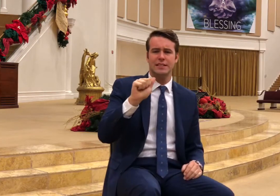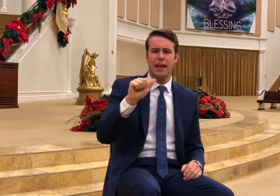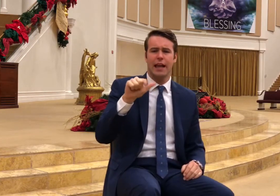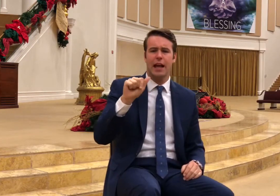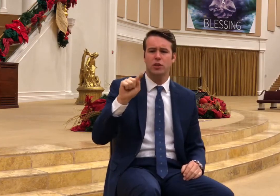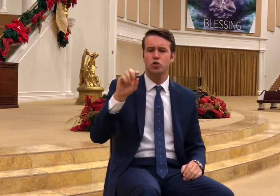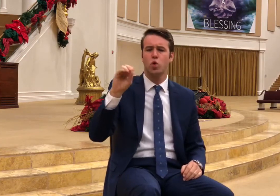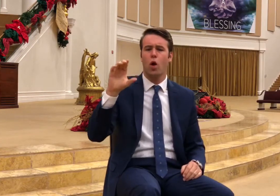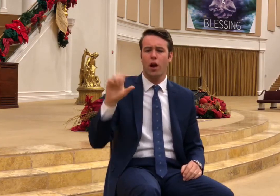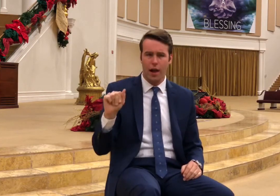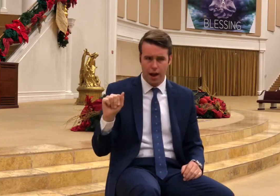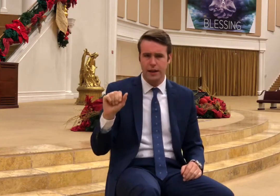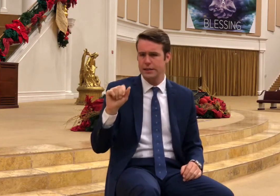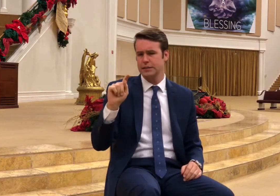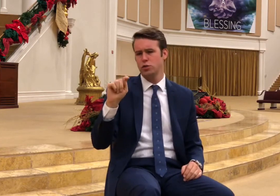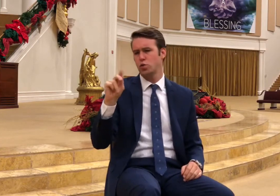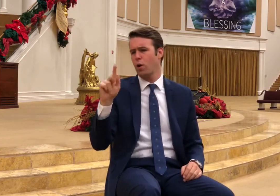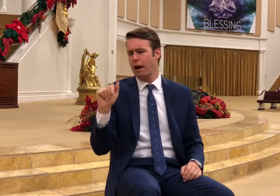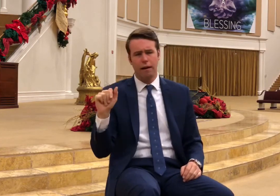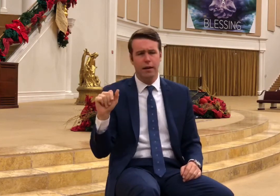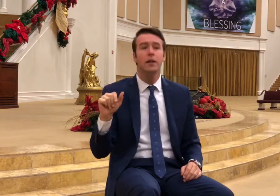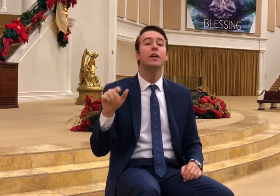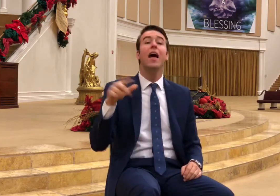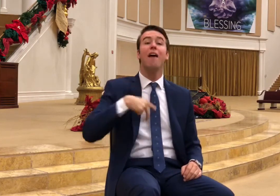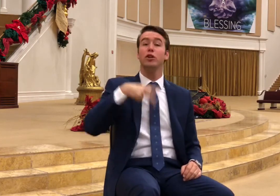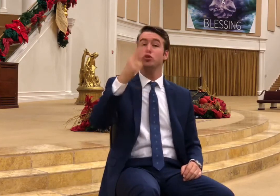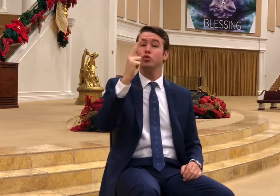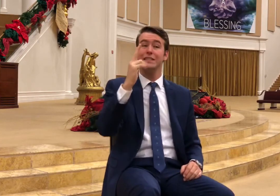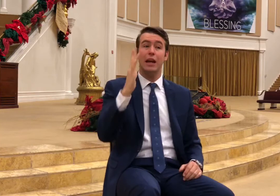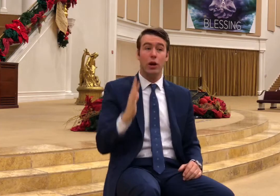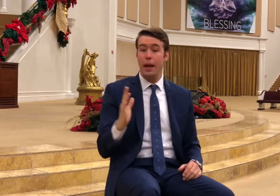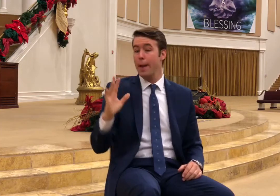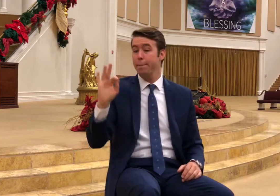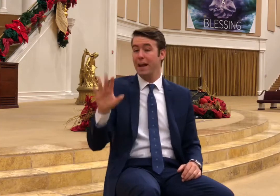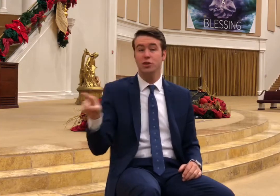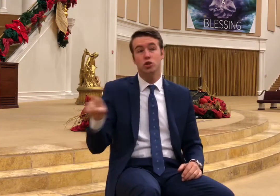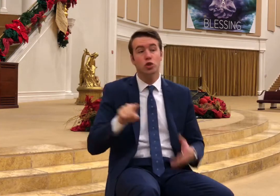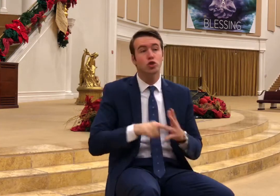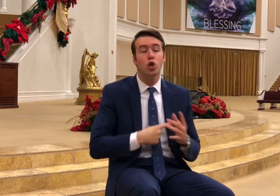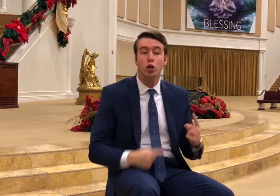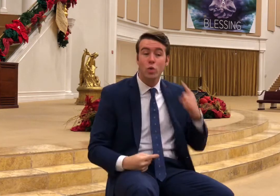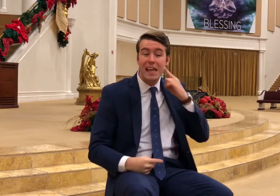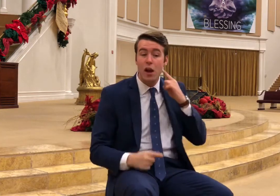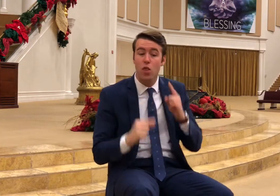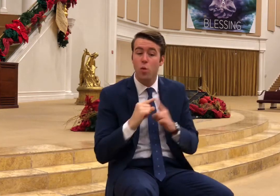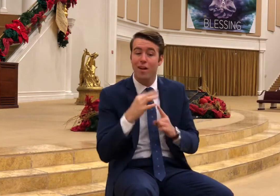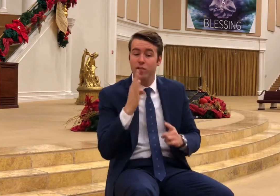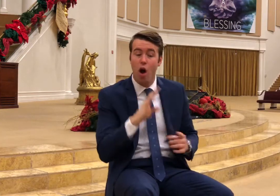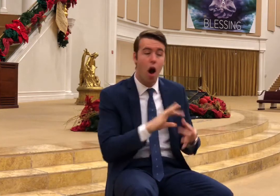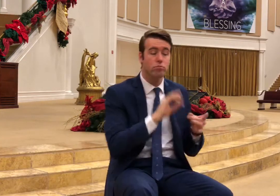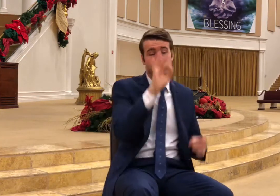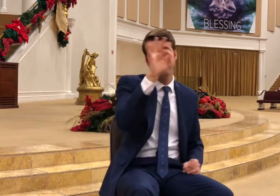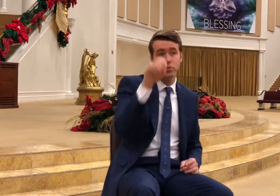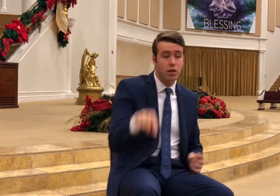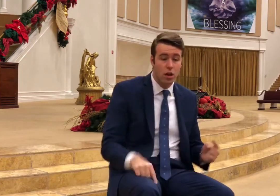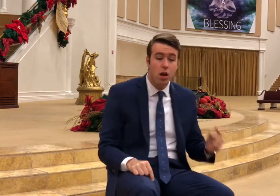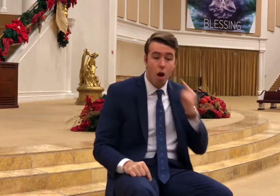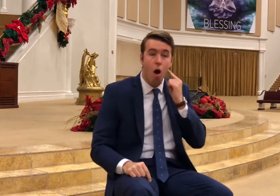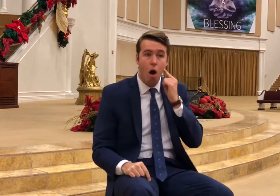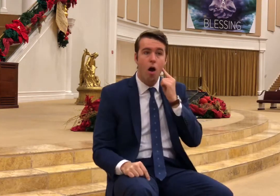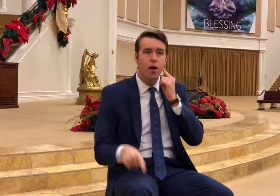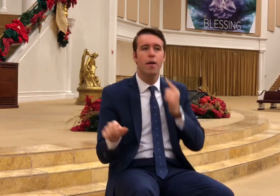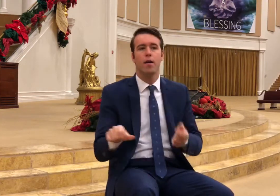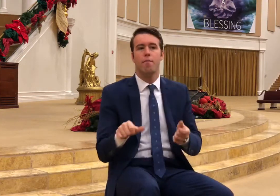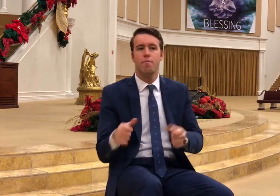Sigatoka, there was a Trinitarian pastor that began to hear the word of God preached. He was